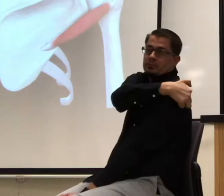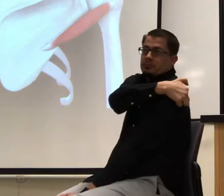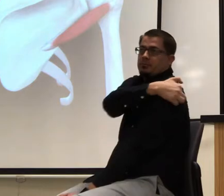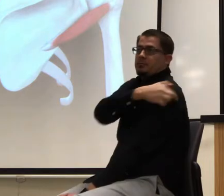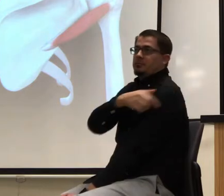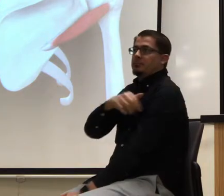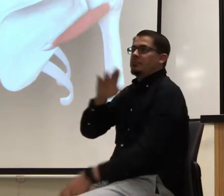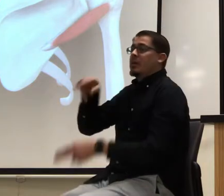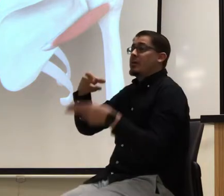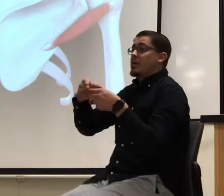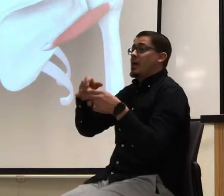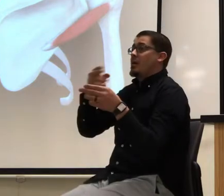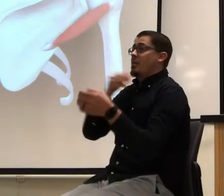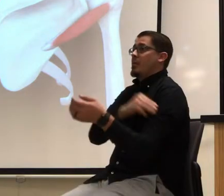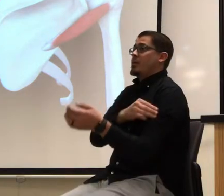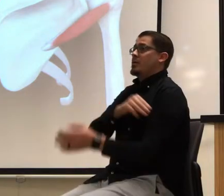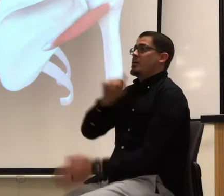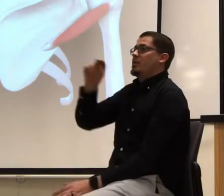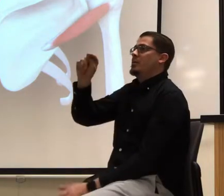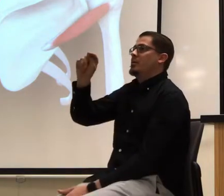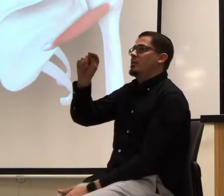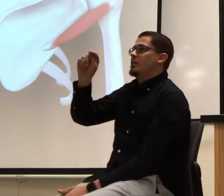So that's the name of the muscle.